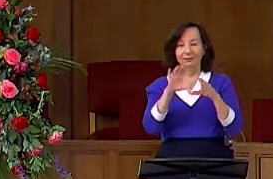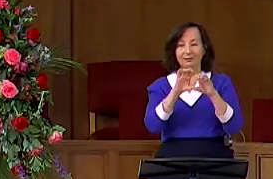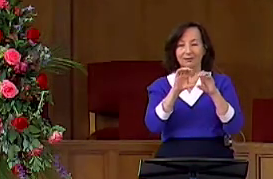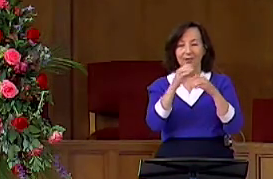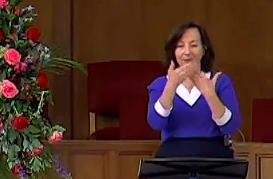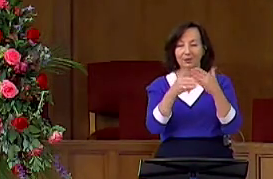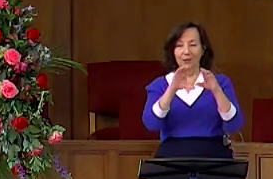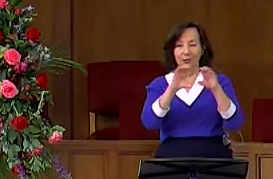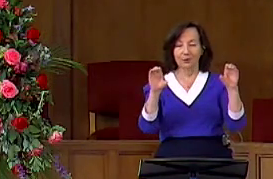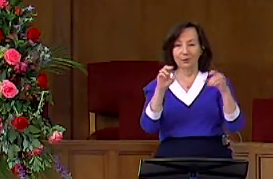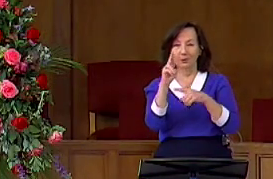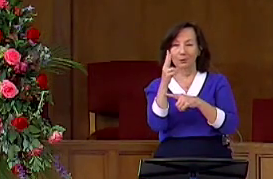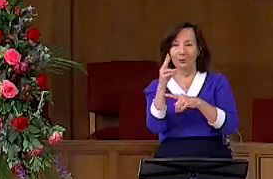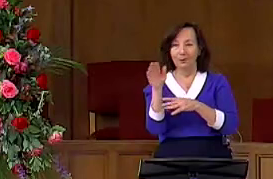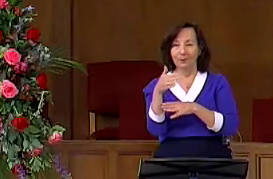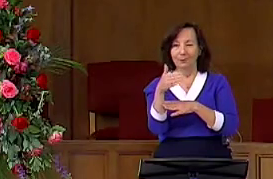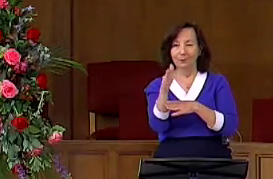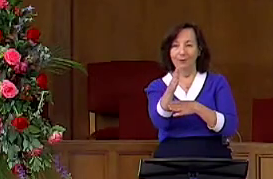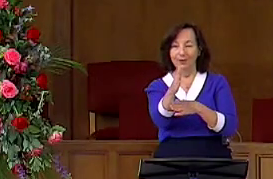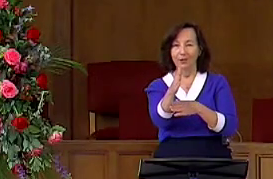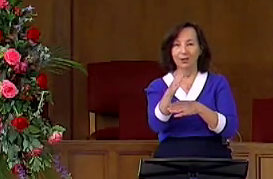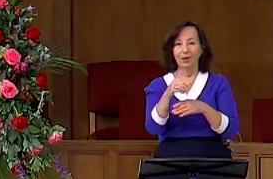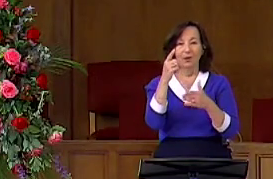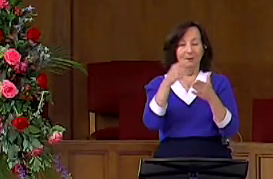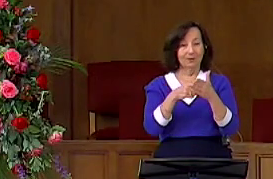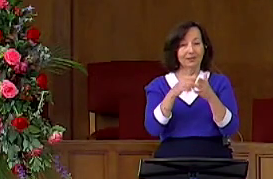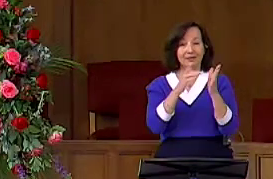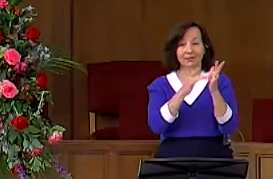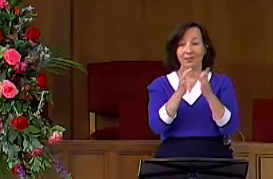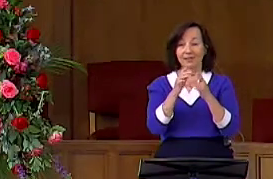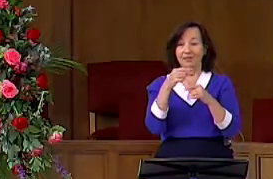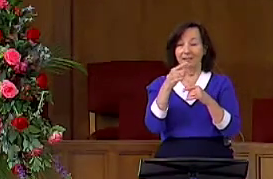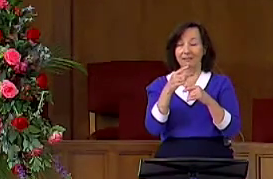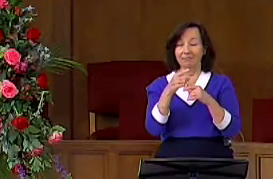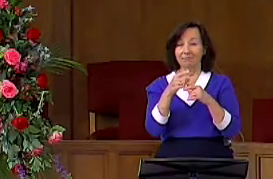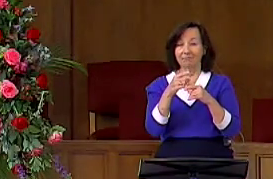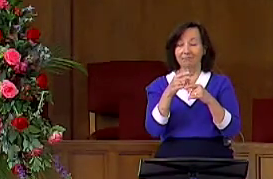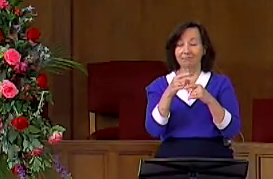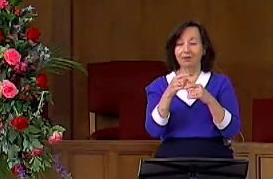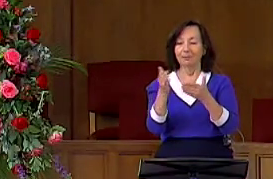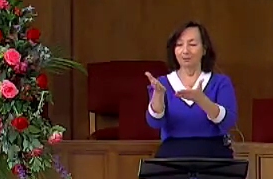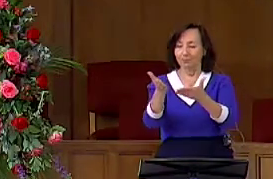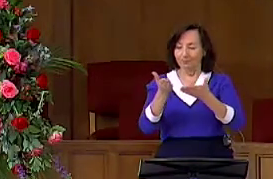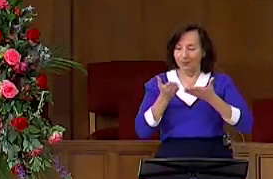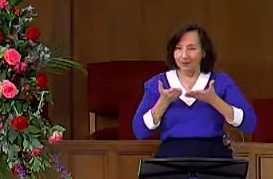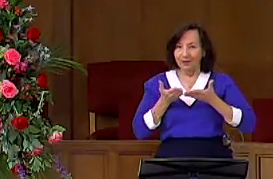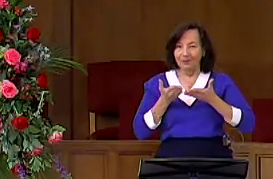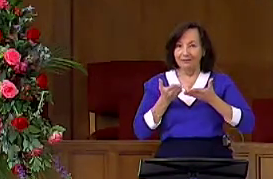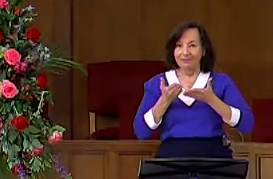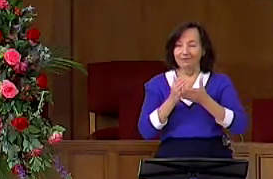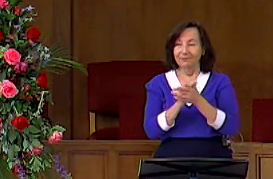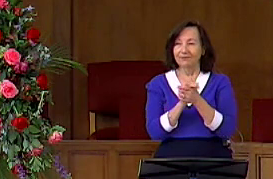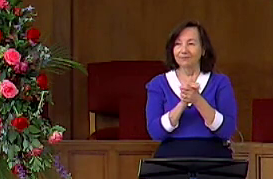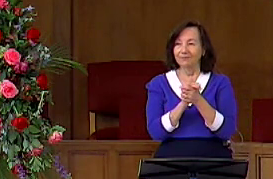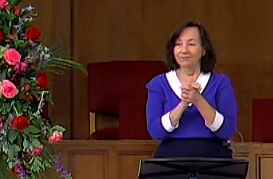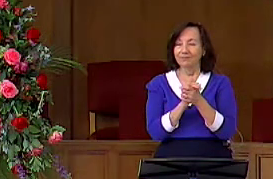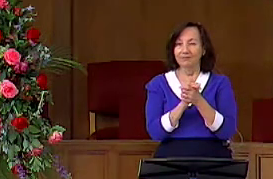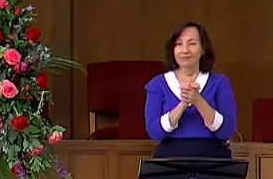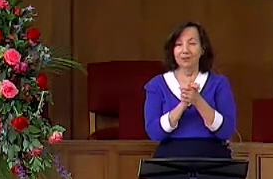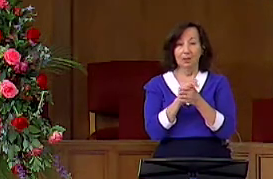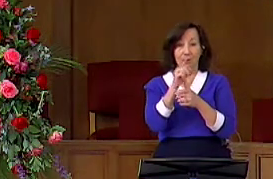5 loaves, 2 fish. What did Jesus say with that except? Bring it to me. Bring it to me. Are